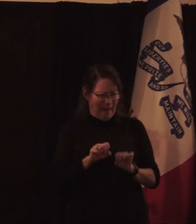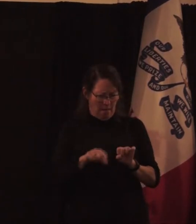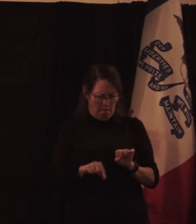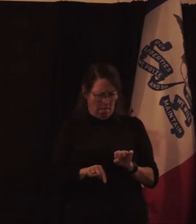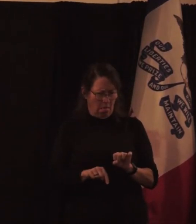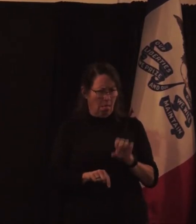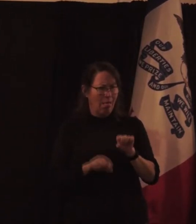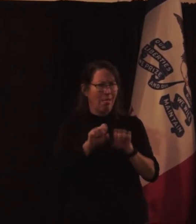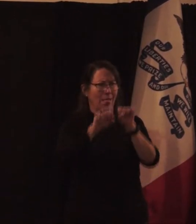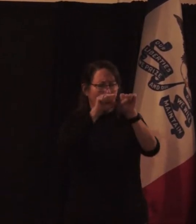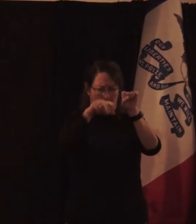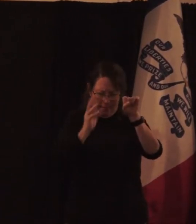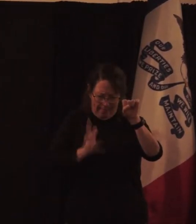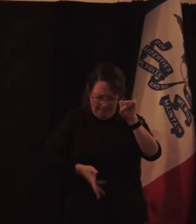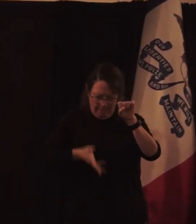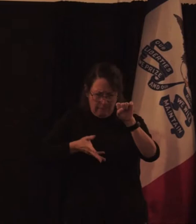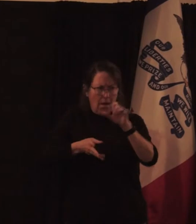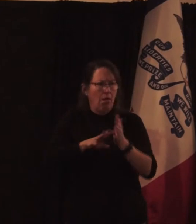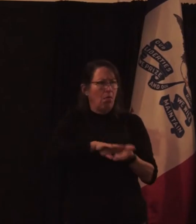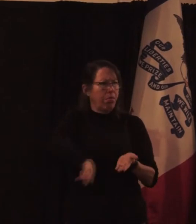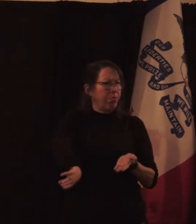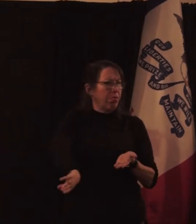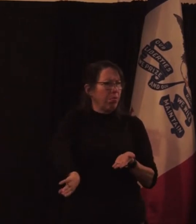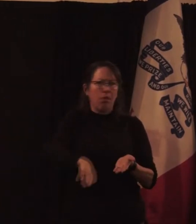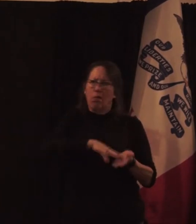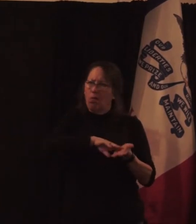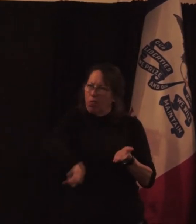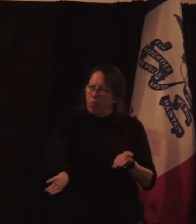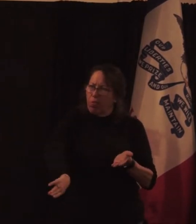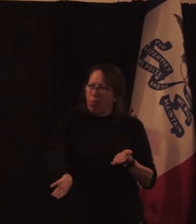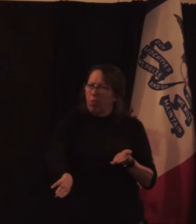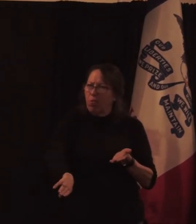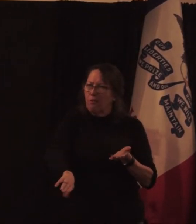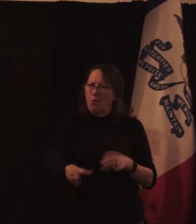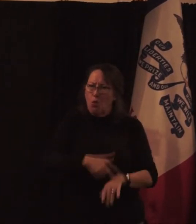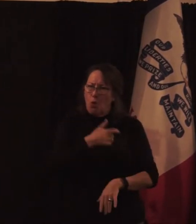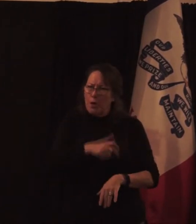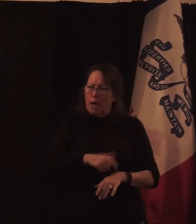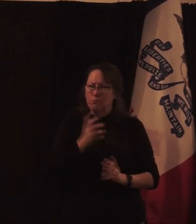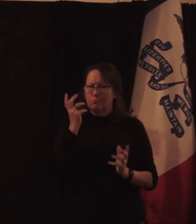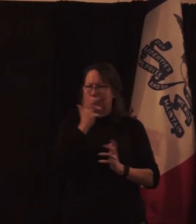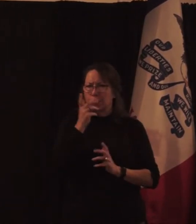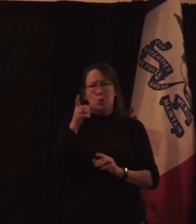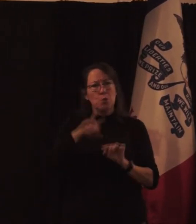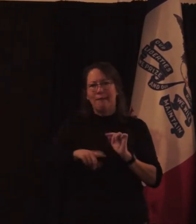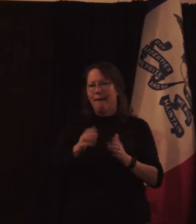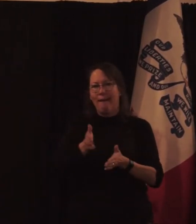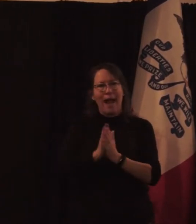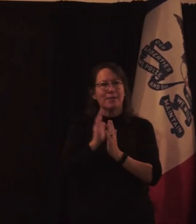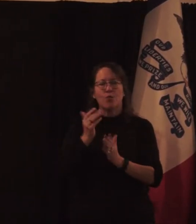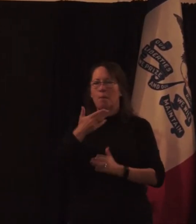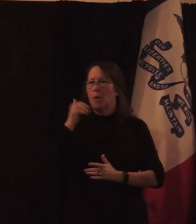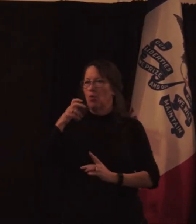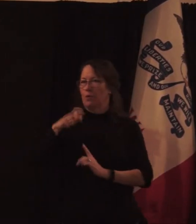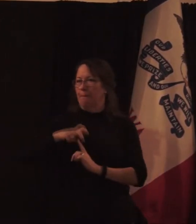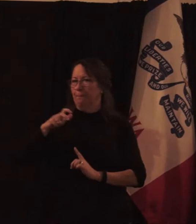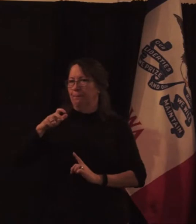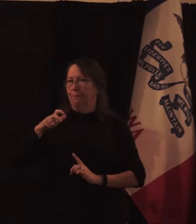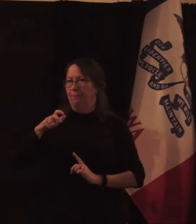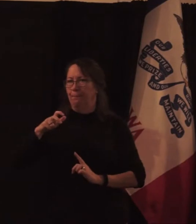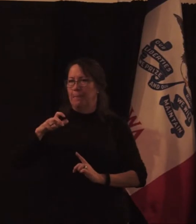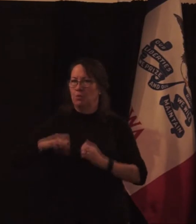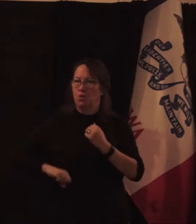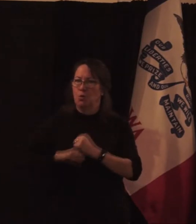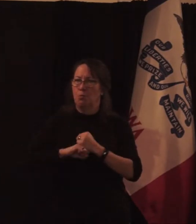those that have been socially ostracized in our society for so long. You just couldn't ask for a better champion and a